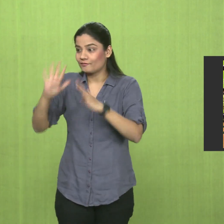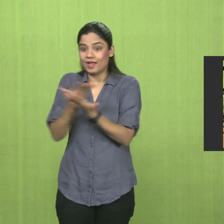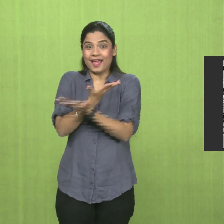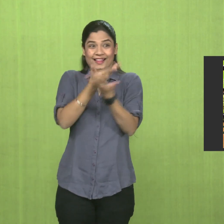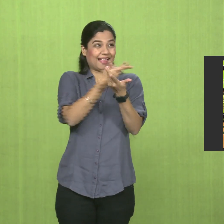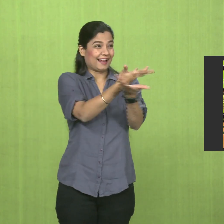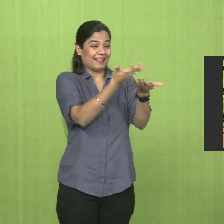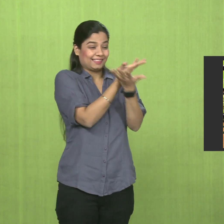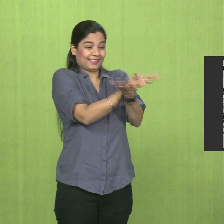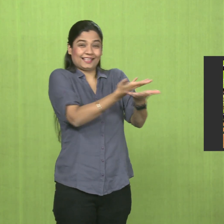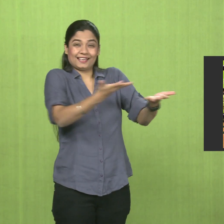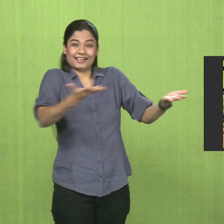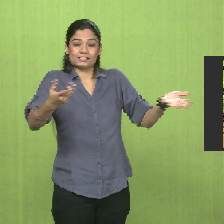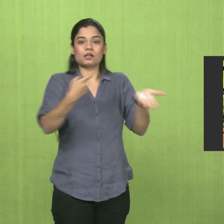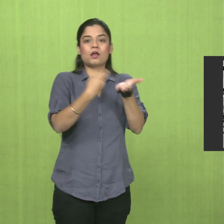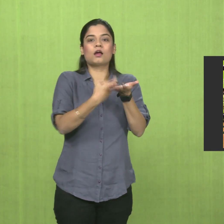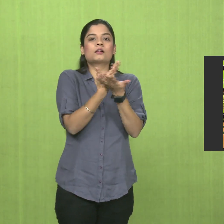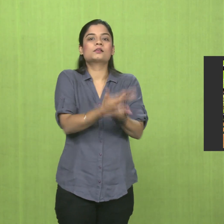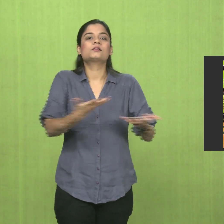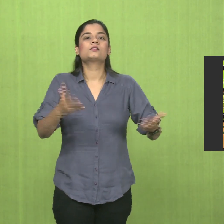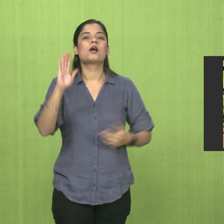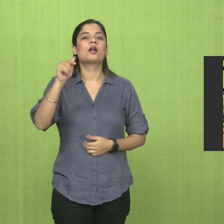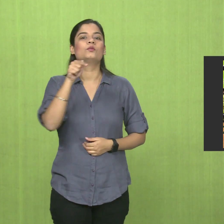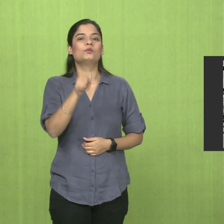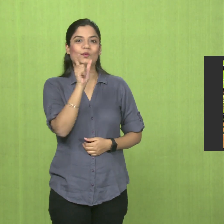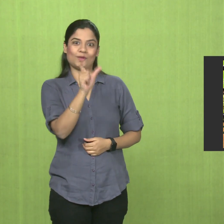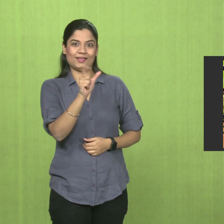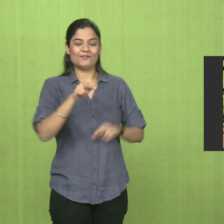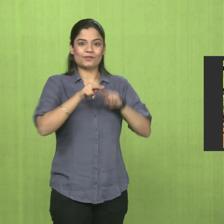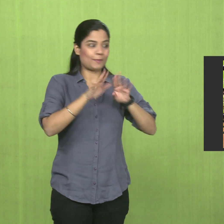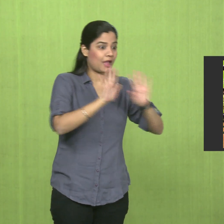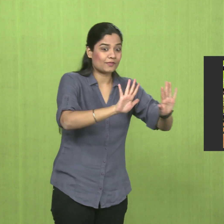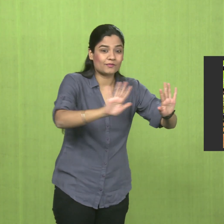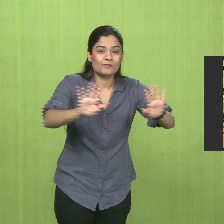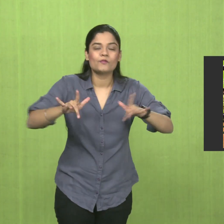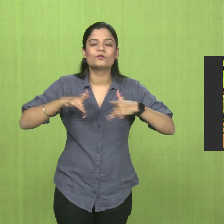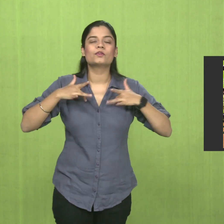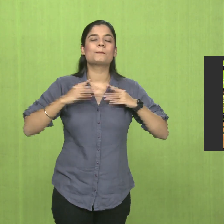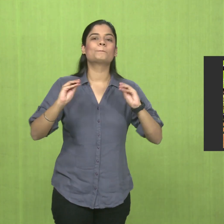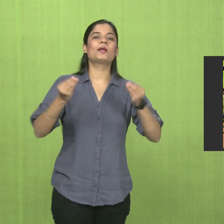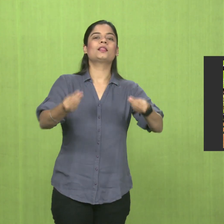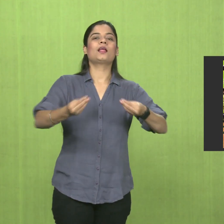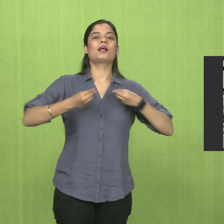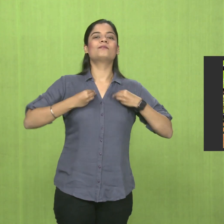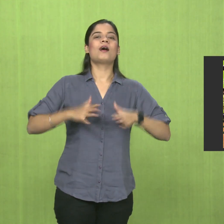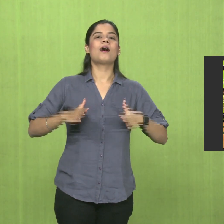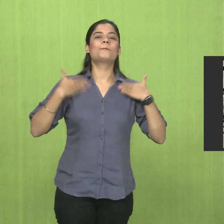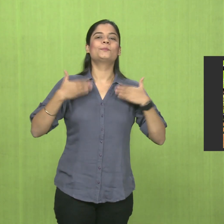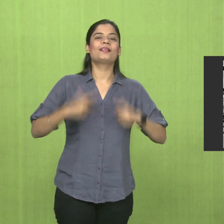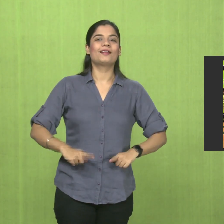their fees of the children, afford a car. We need resources for all that. Whatever resources are there in the family which give us peace